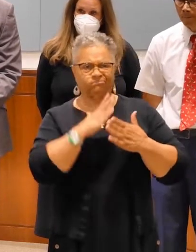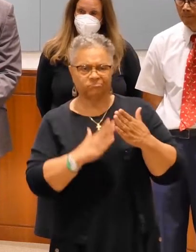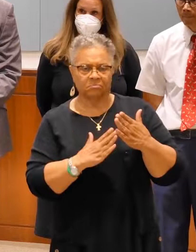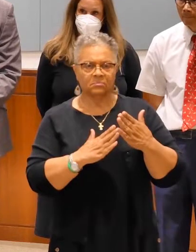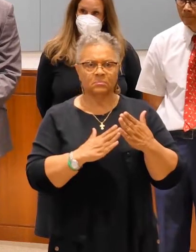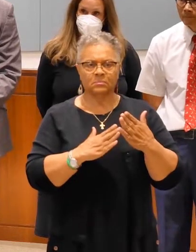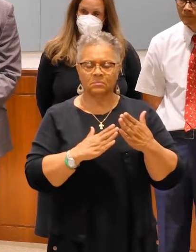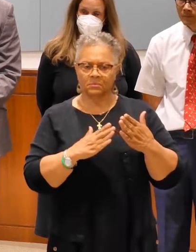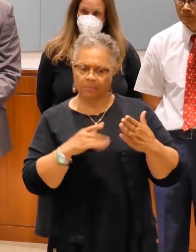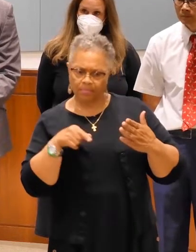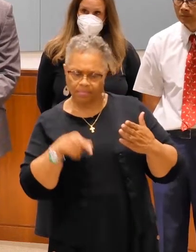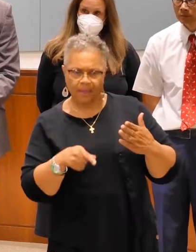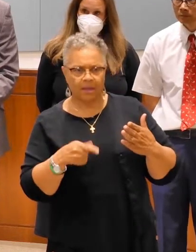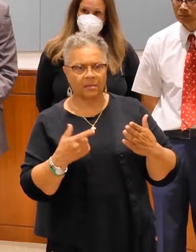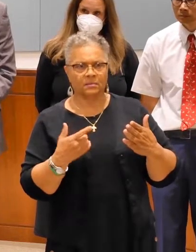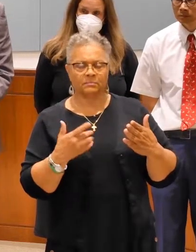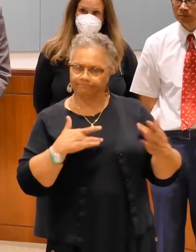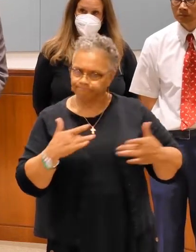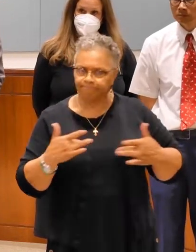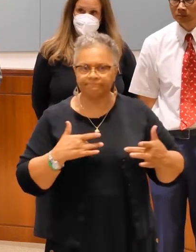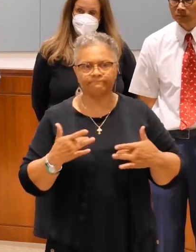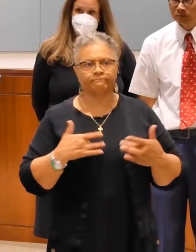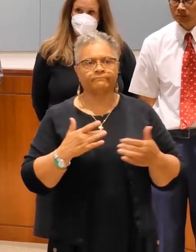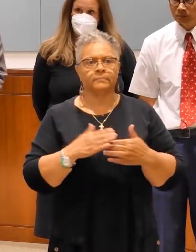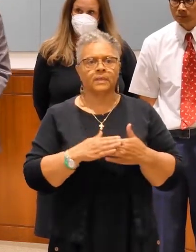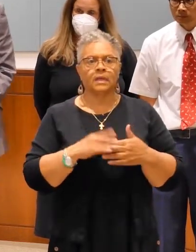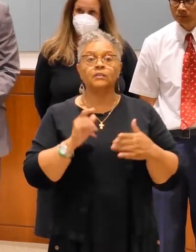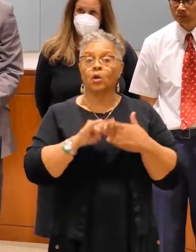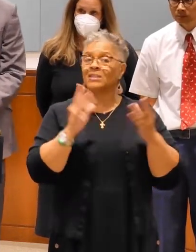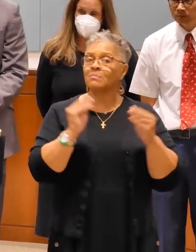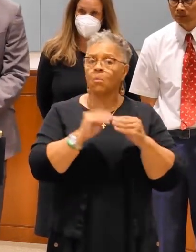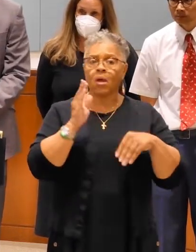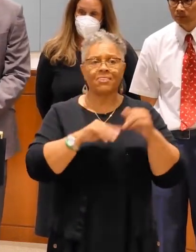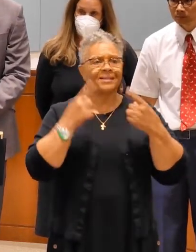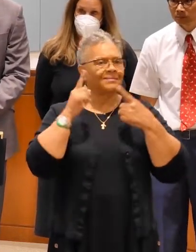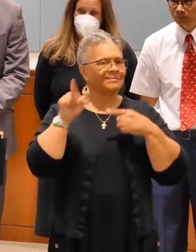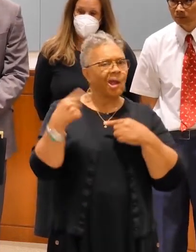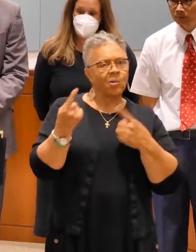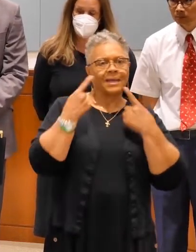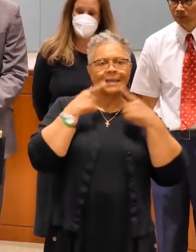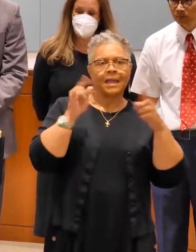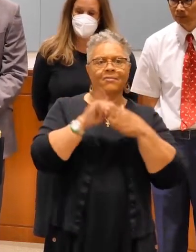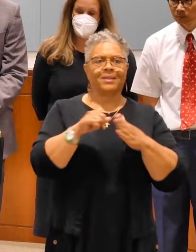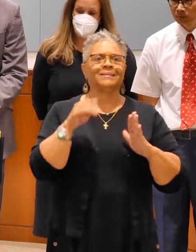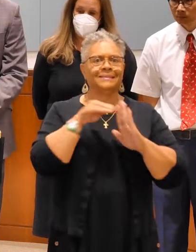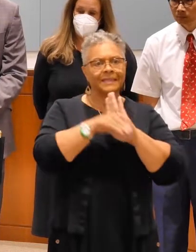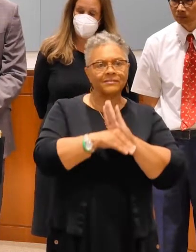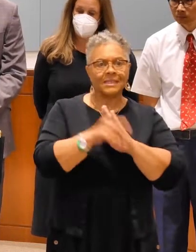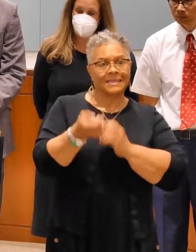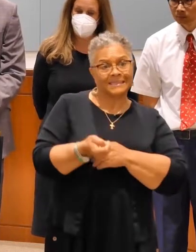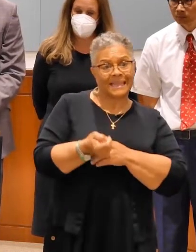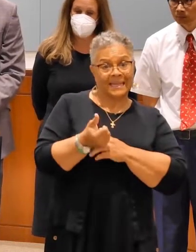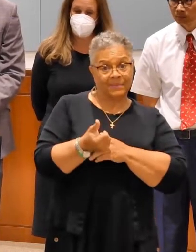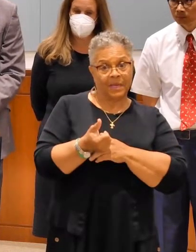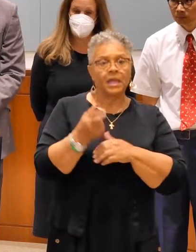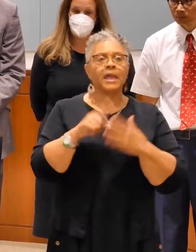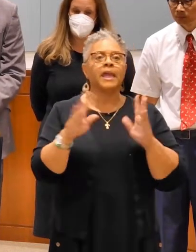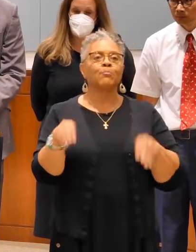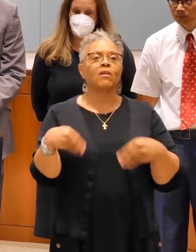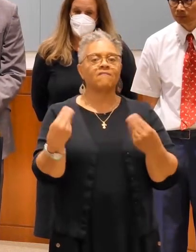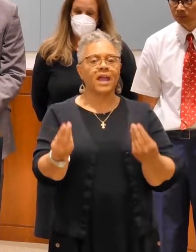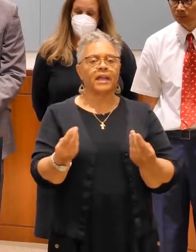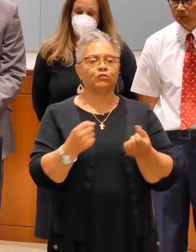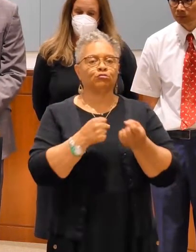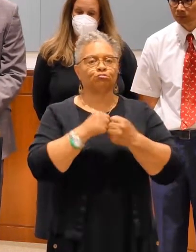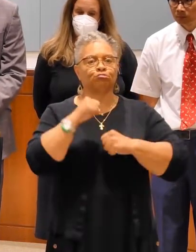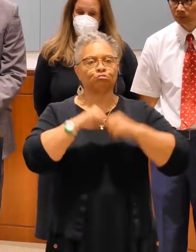foundation, it creates great concern. So this is more than just announcing that the deficit is eliminated. It provides that structural